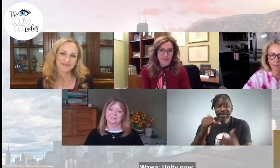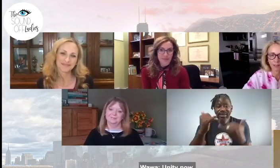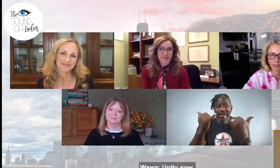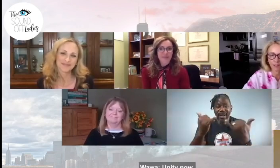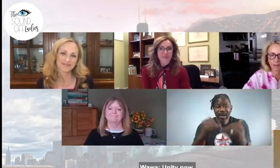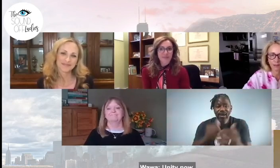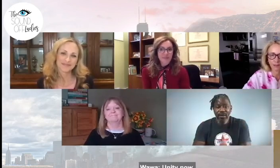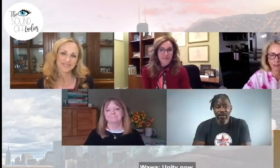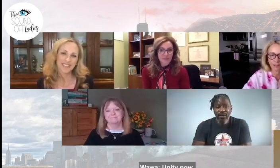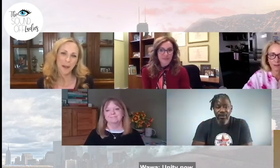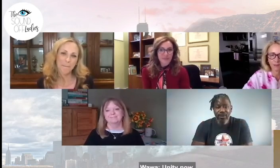Unity now.